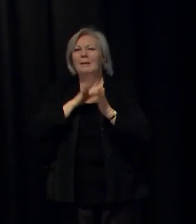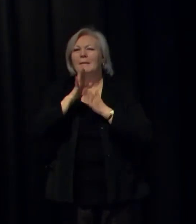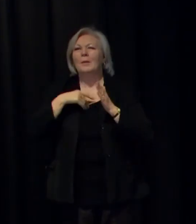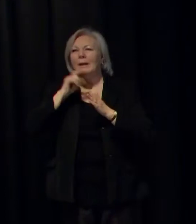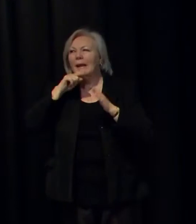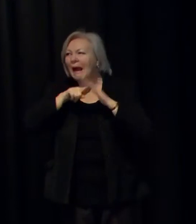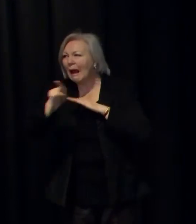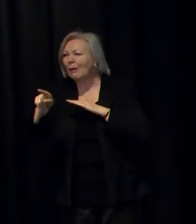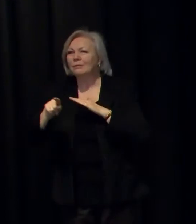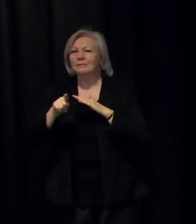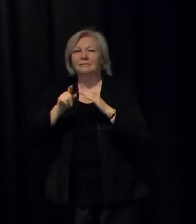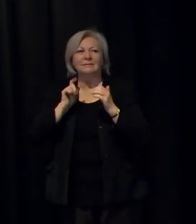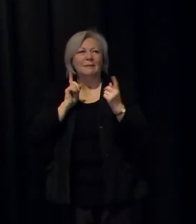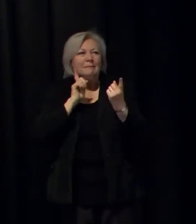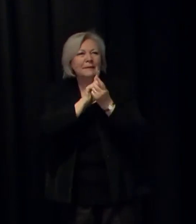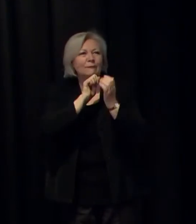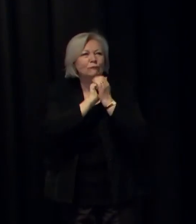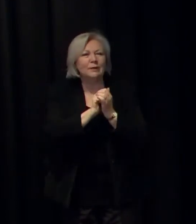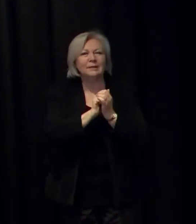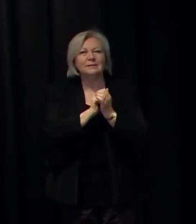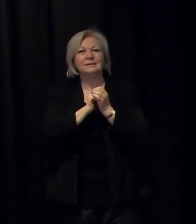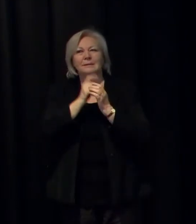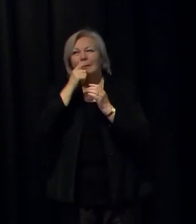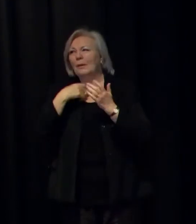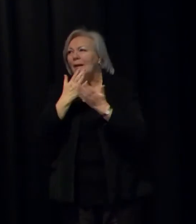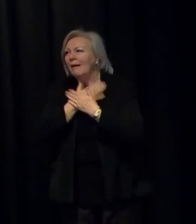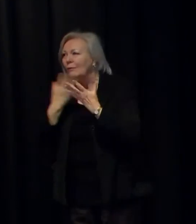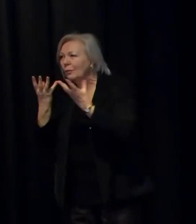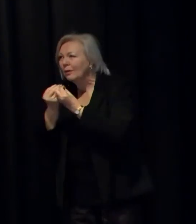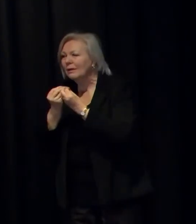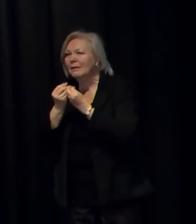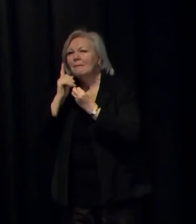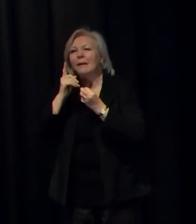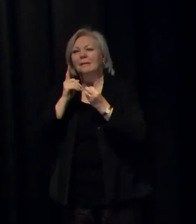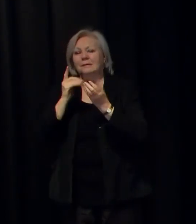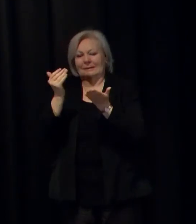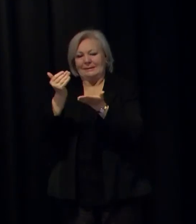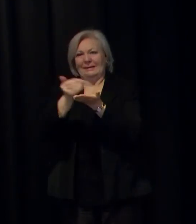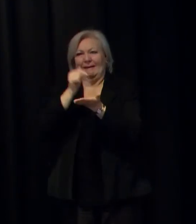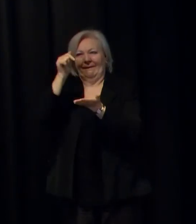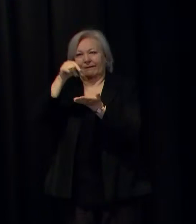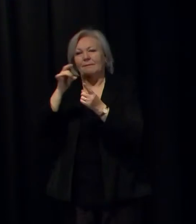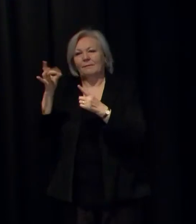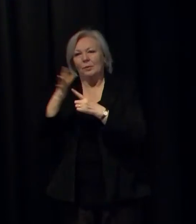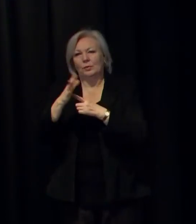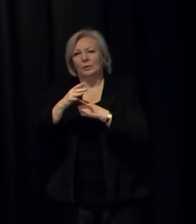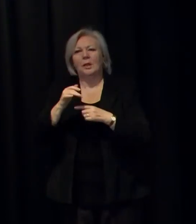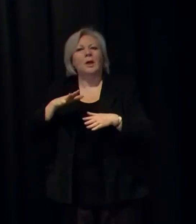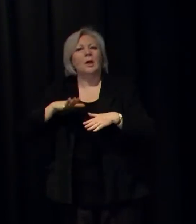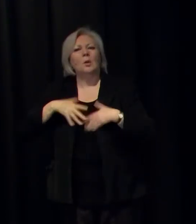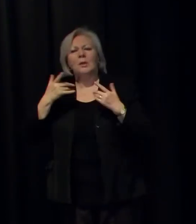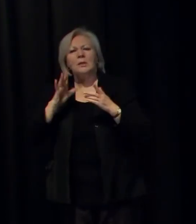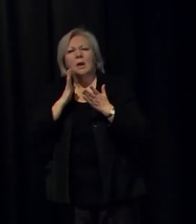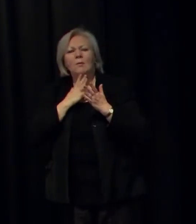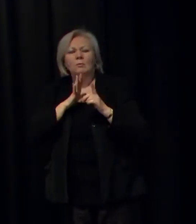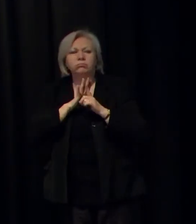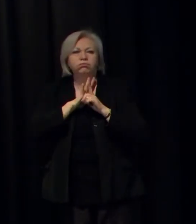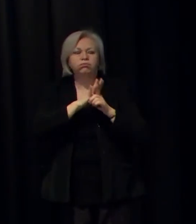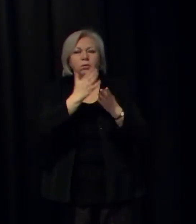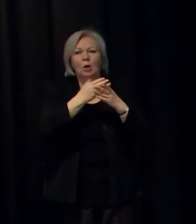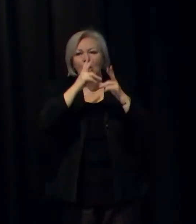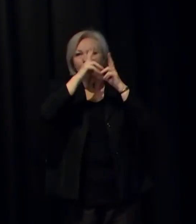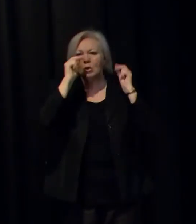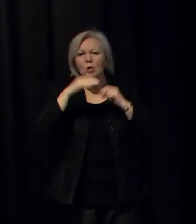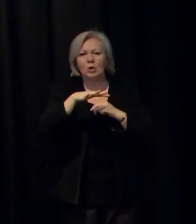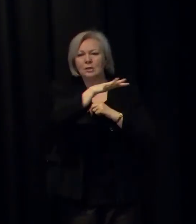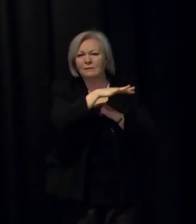to be with the people that we love the most, but to do so safely, not putting more pressure on our nurses, not overwhelming